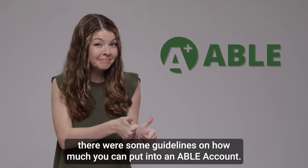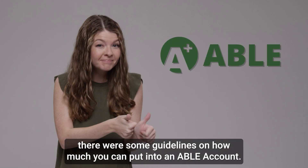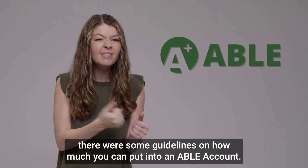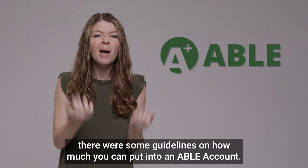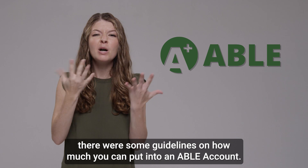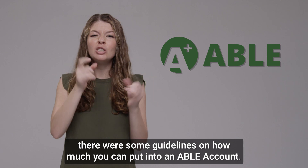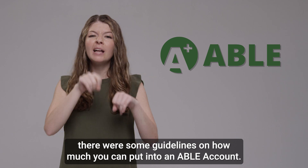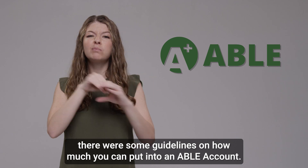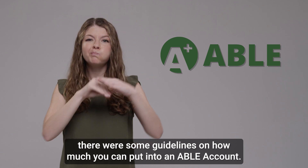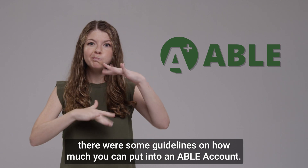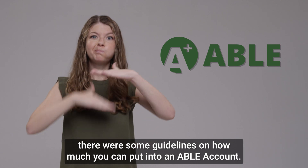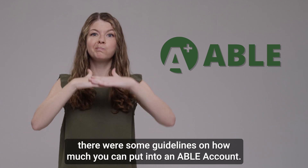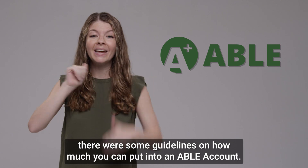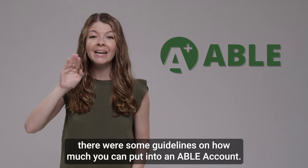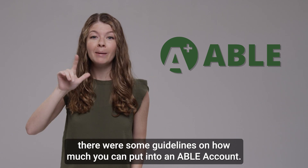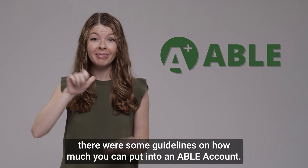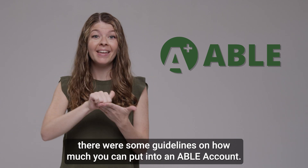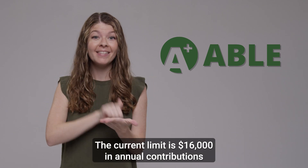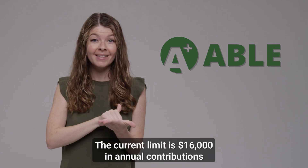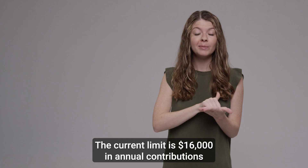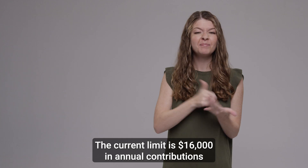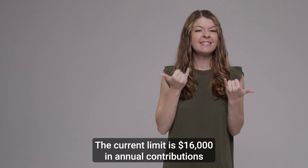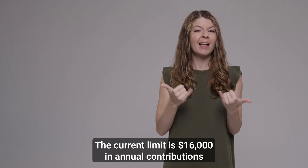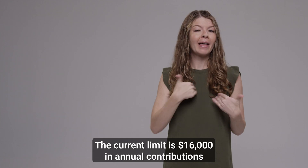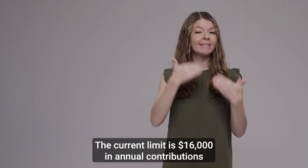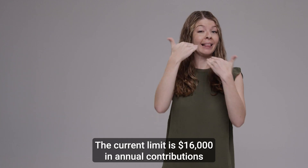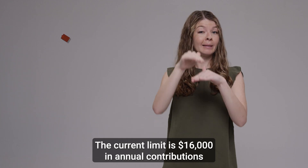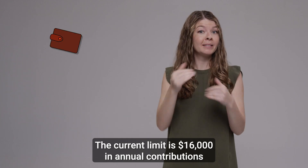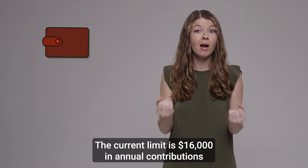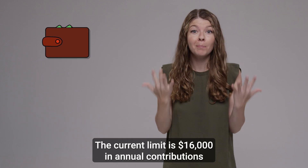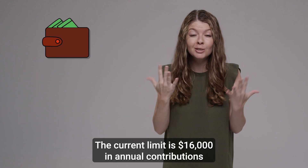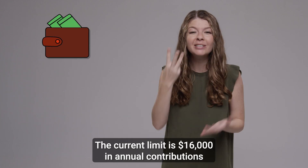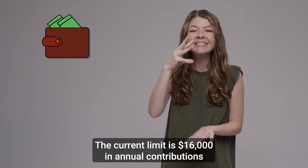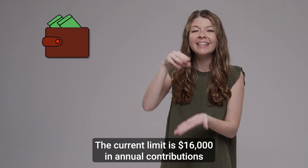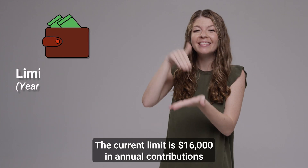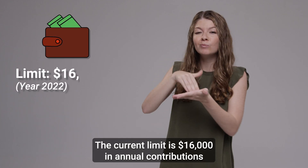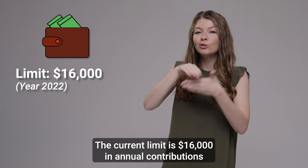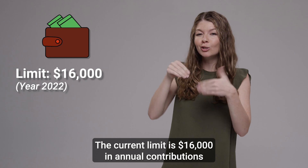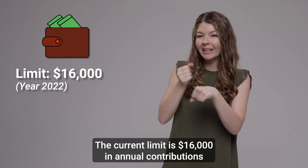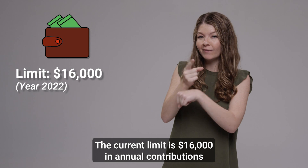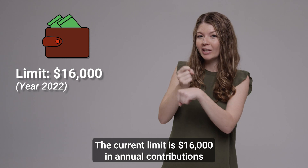put into an ABLE account. The current limit is $16,000 in annual